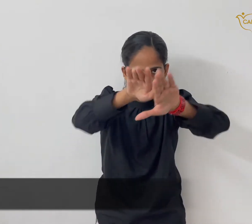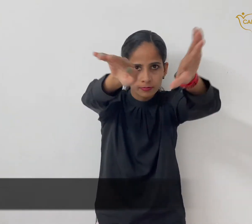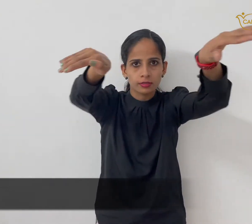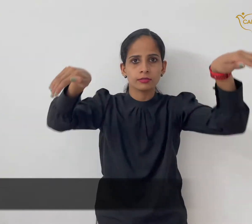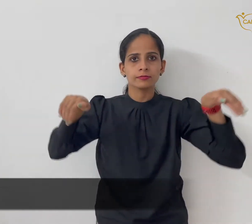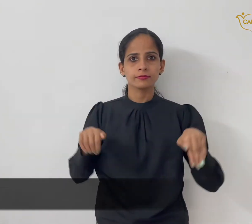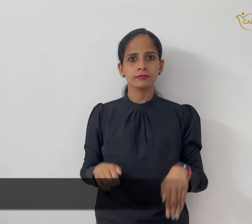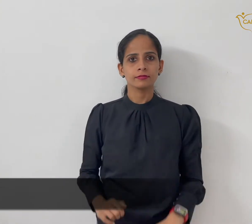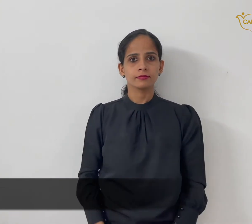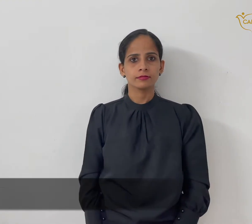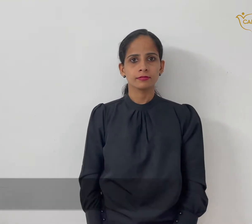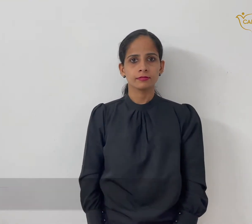Swimming.